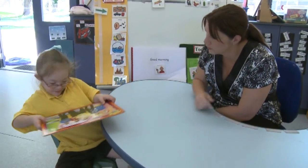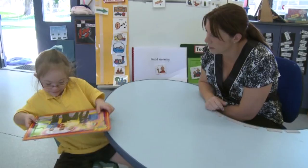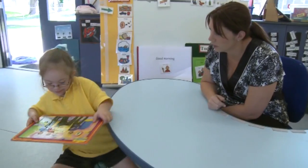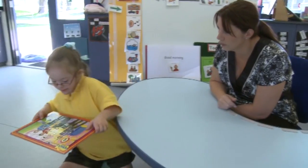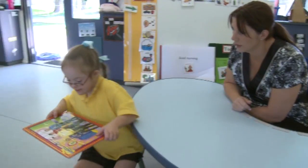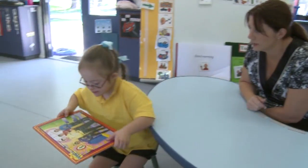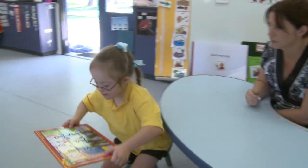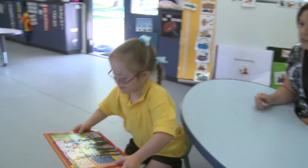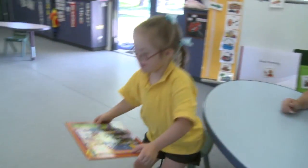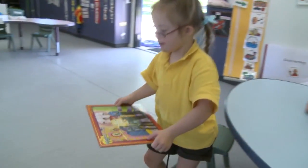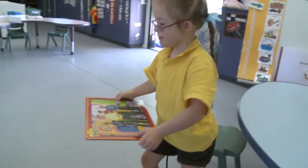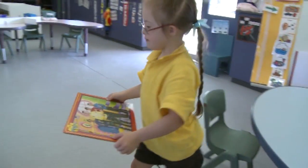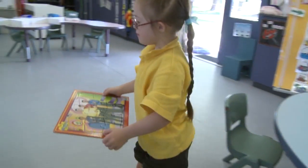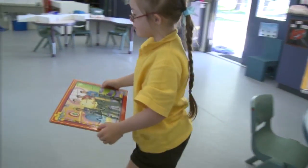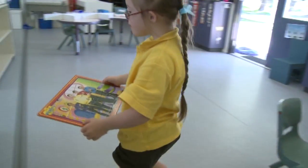to pack away.